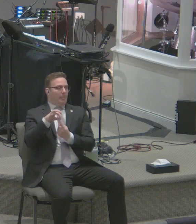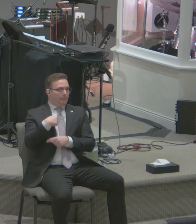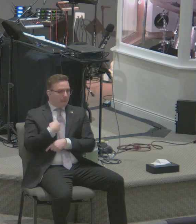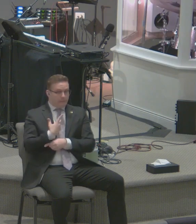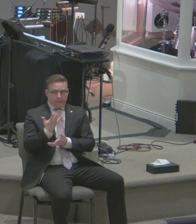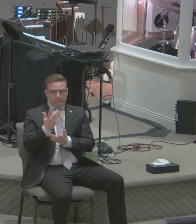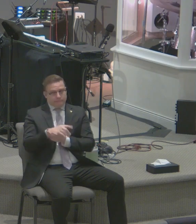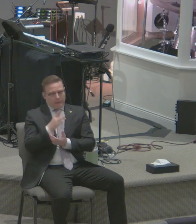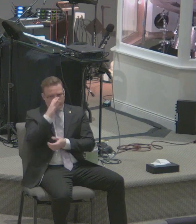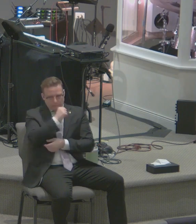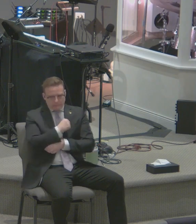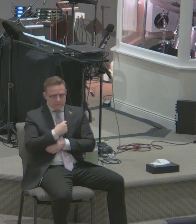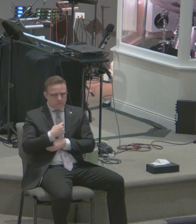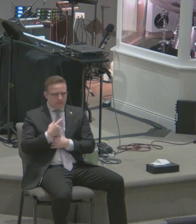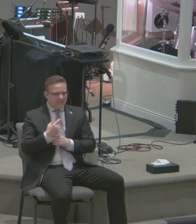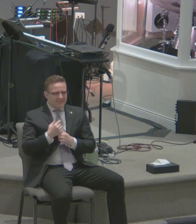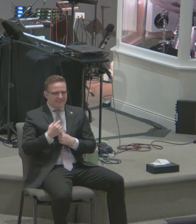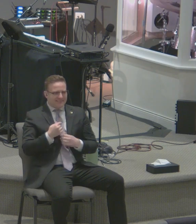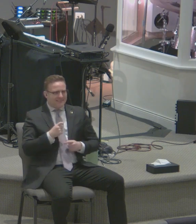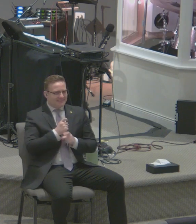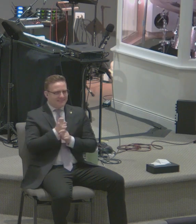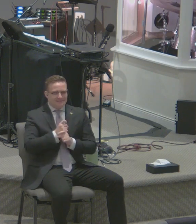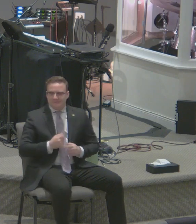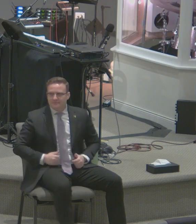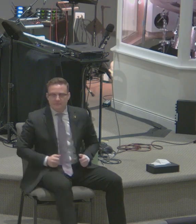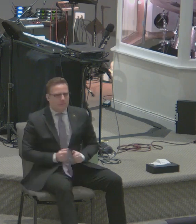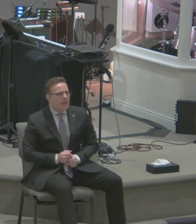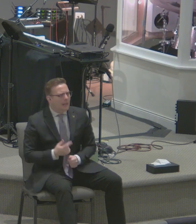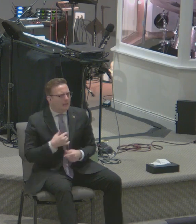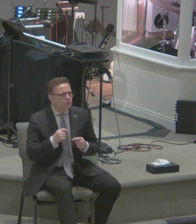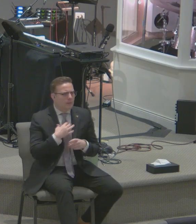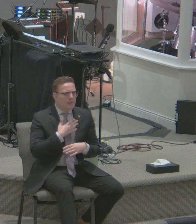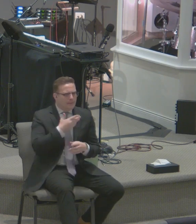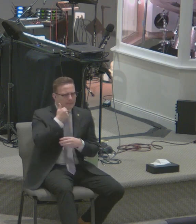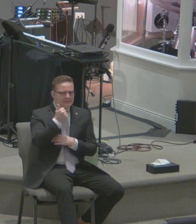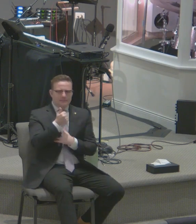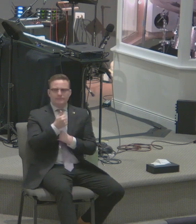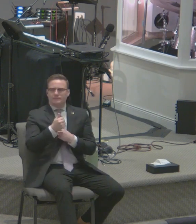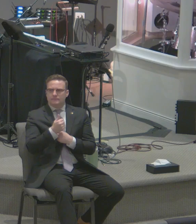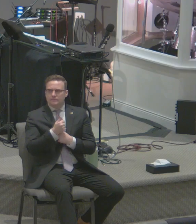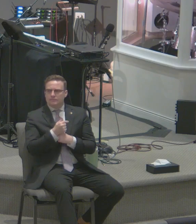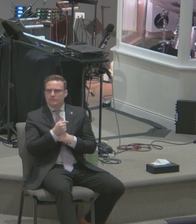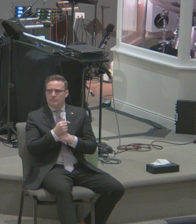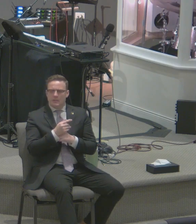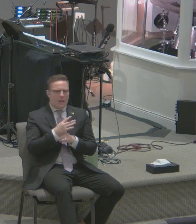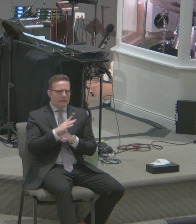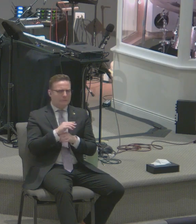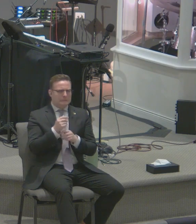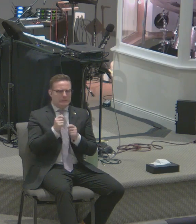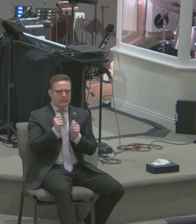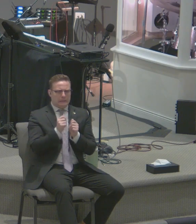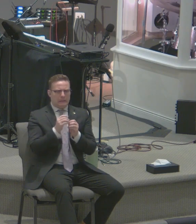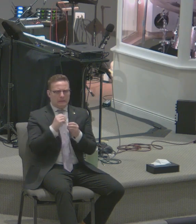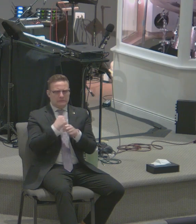I guess I'll do my best here to make it brief. But